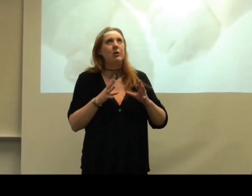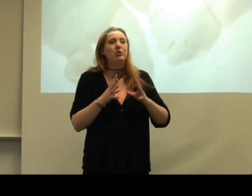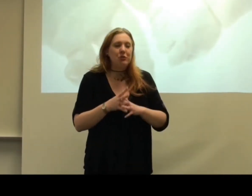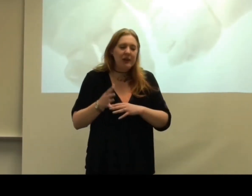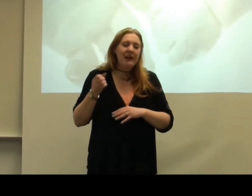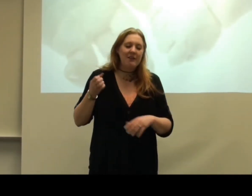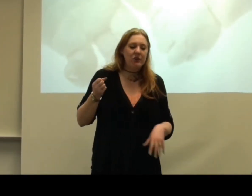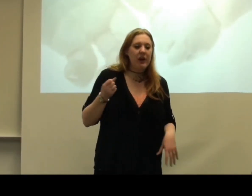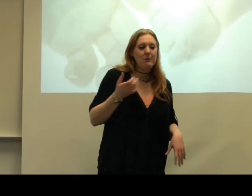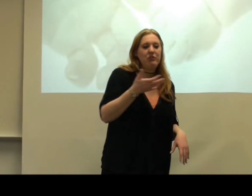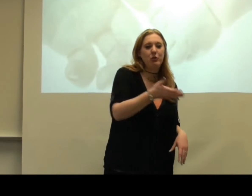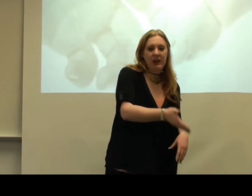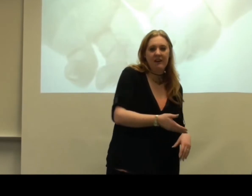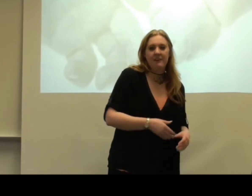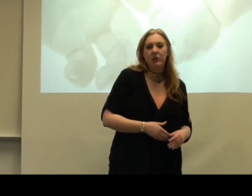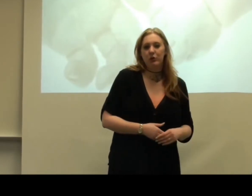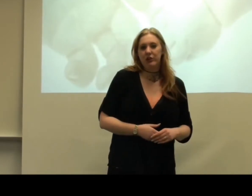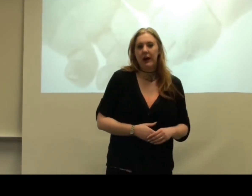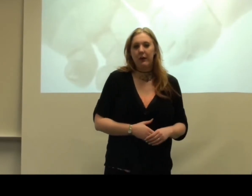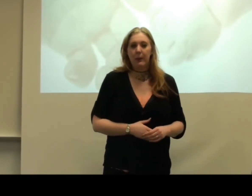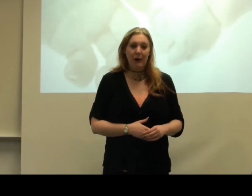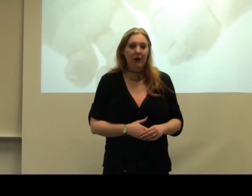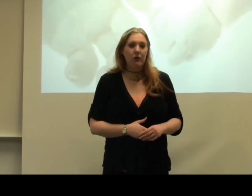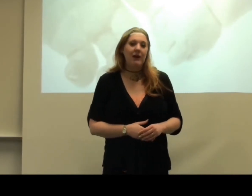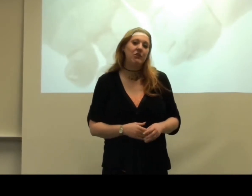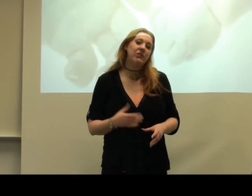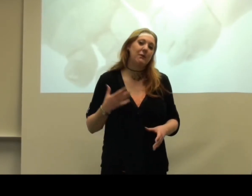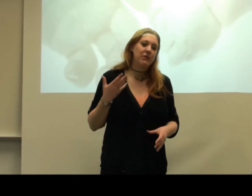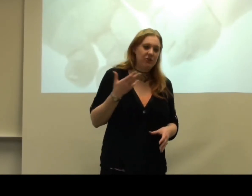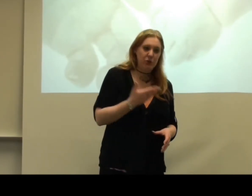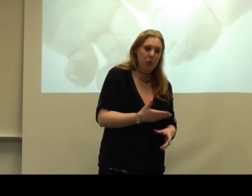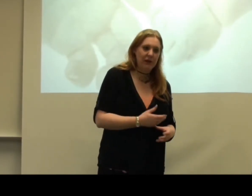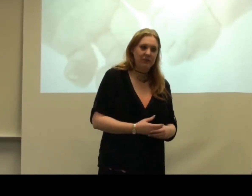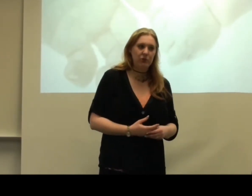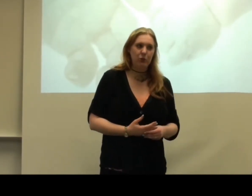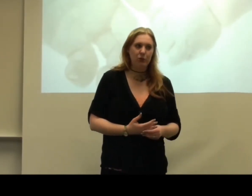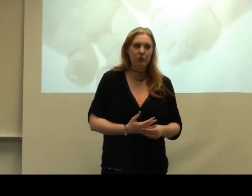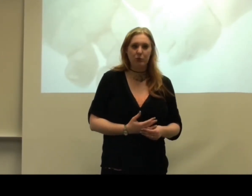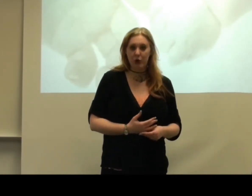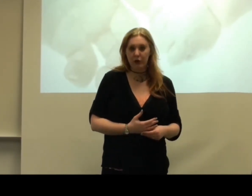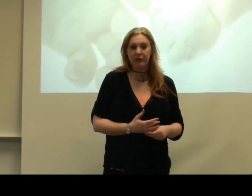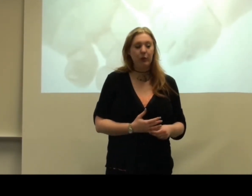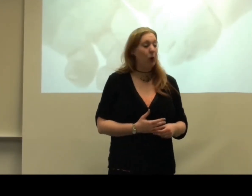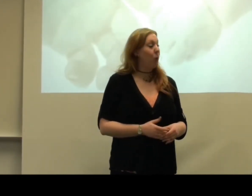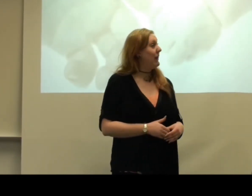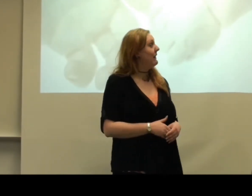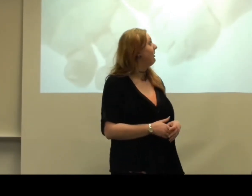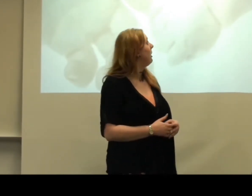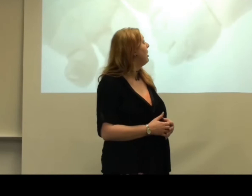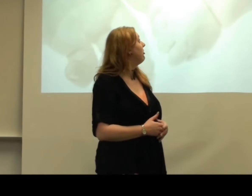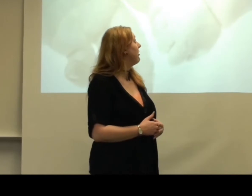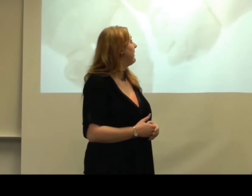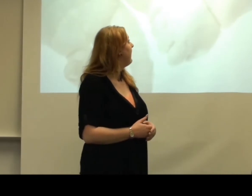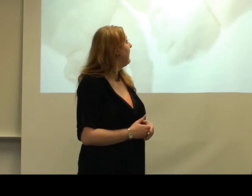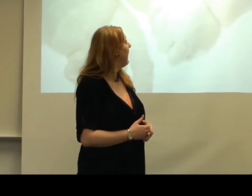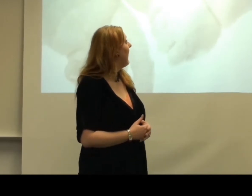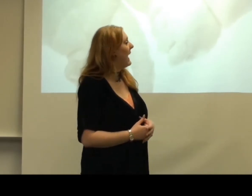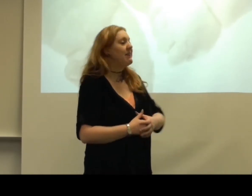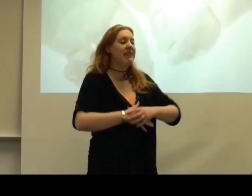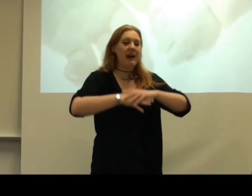Do that every time that you give your child the bottle, every time that you want to nurse or whatever, so that they can